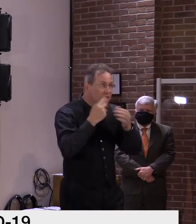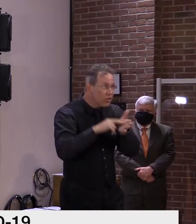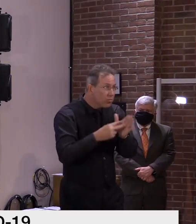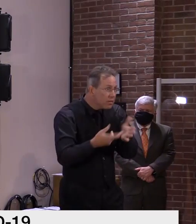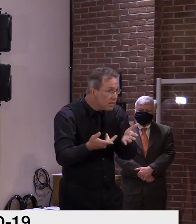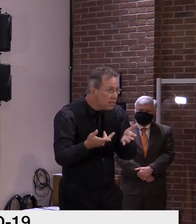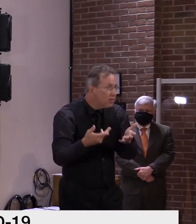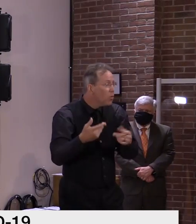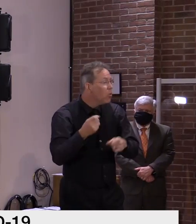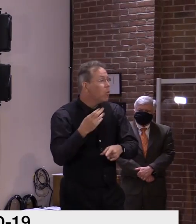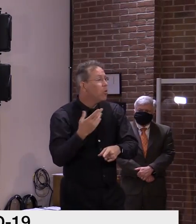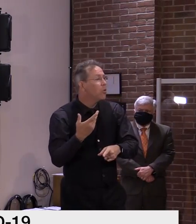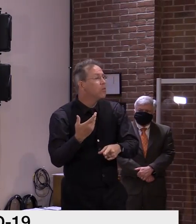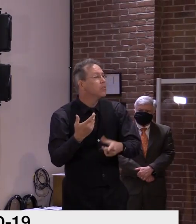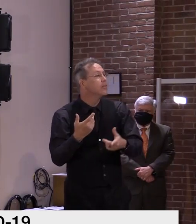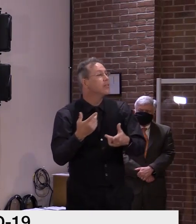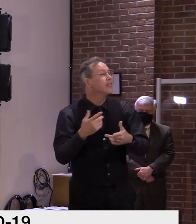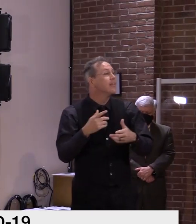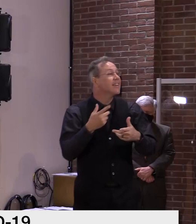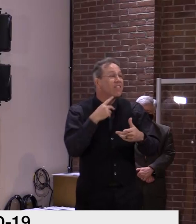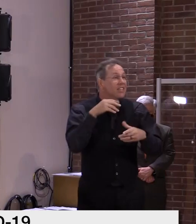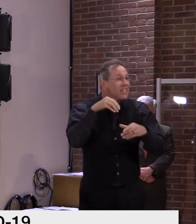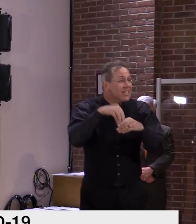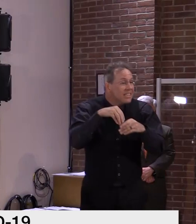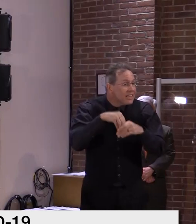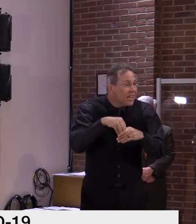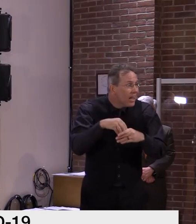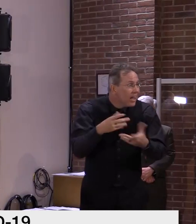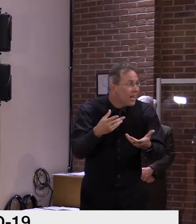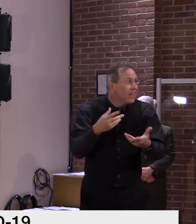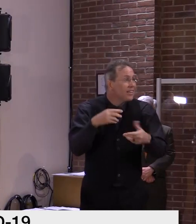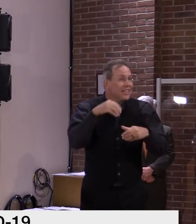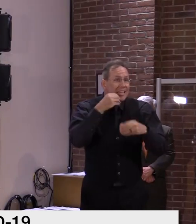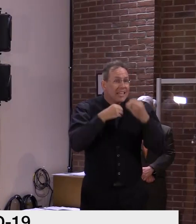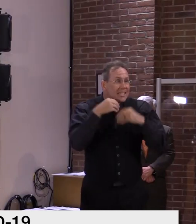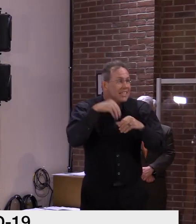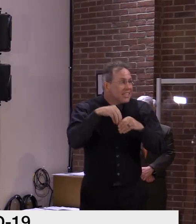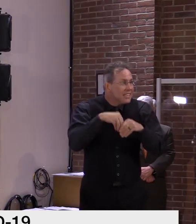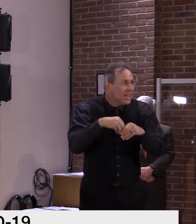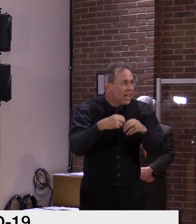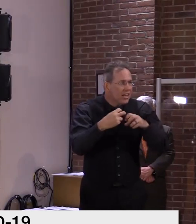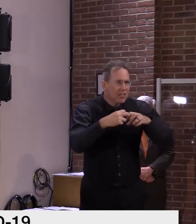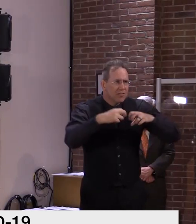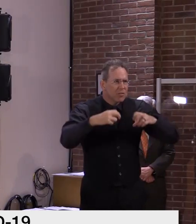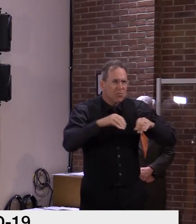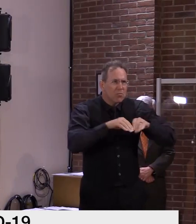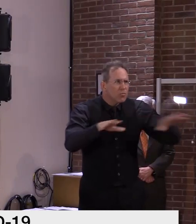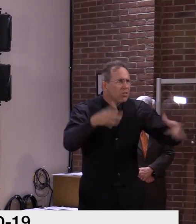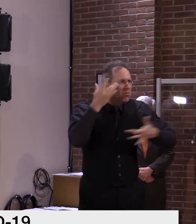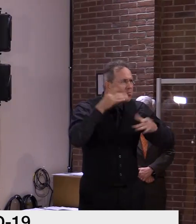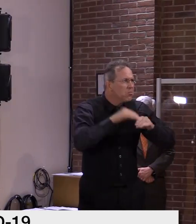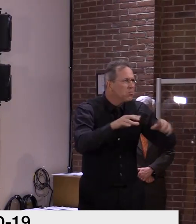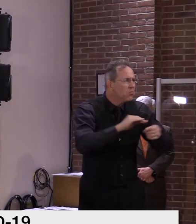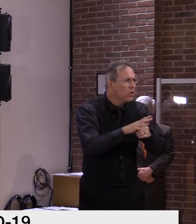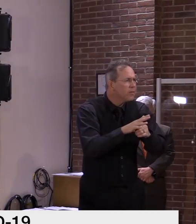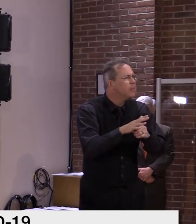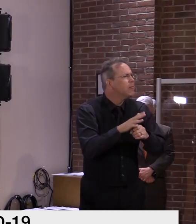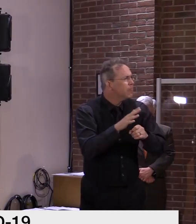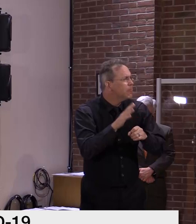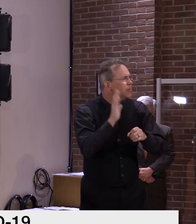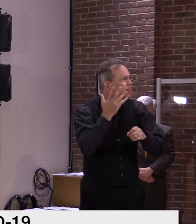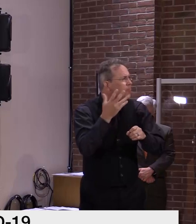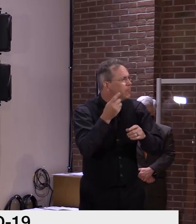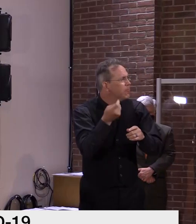eating indoors with others has generated in our case counts. Generally, when we have